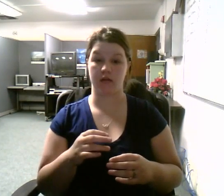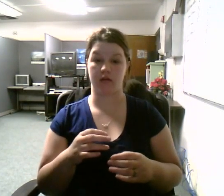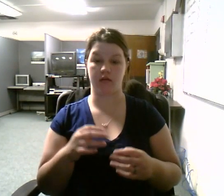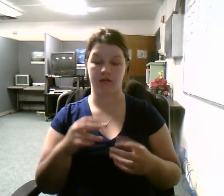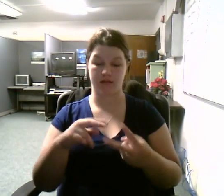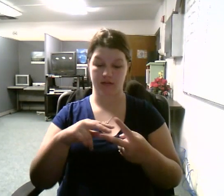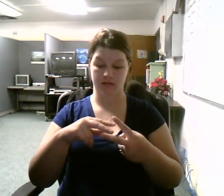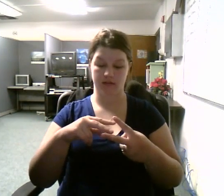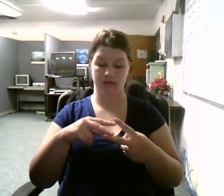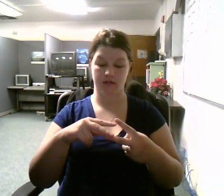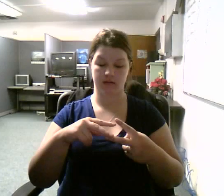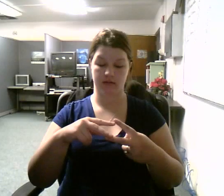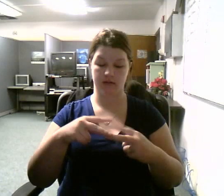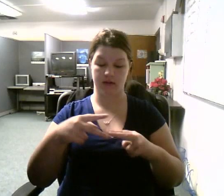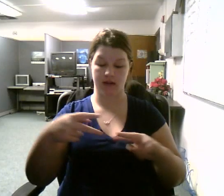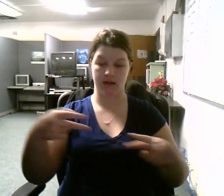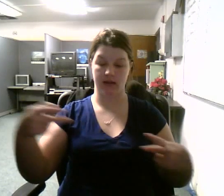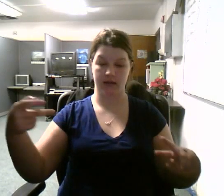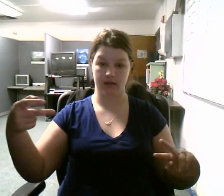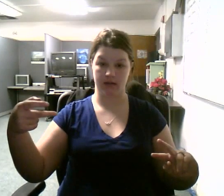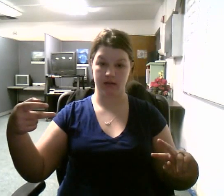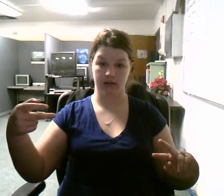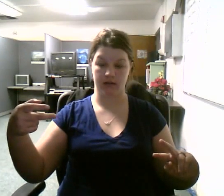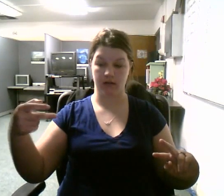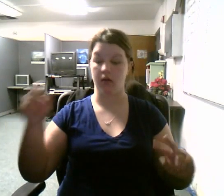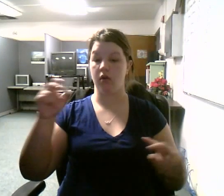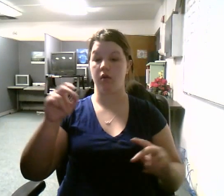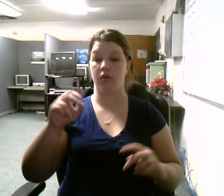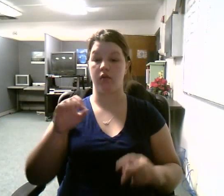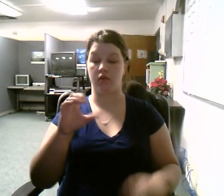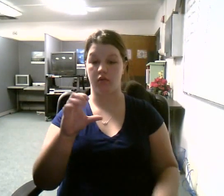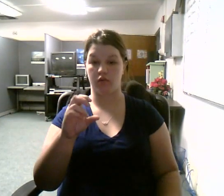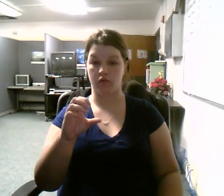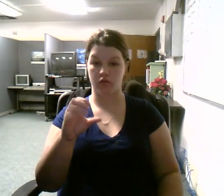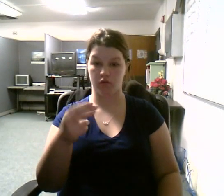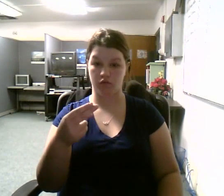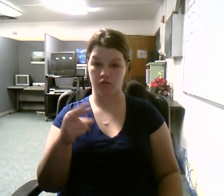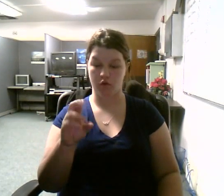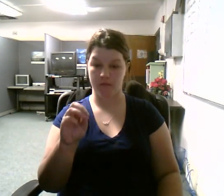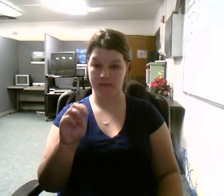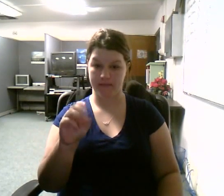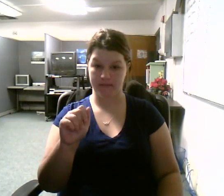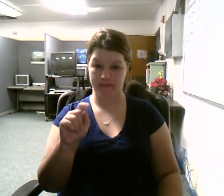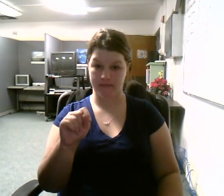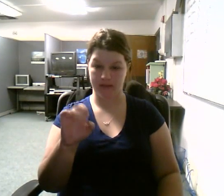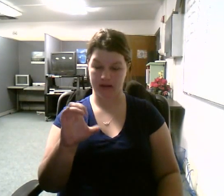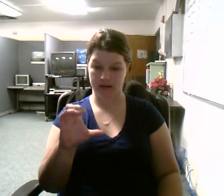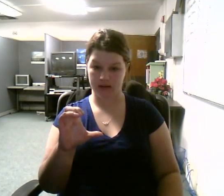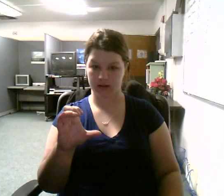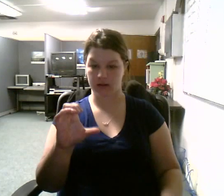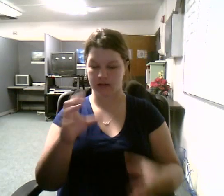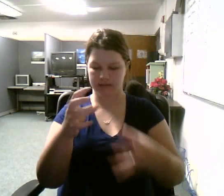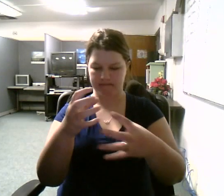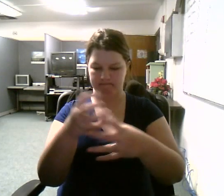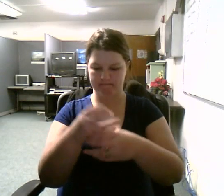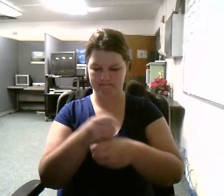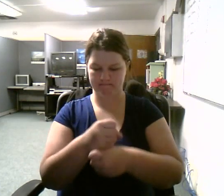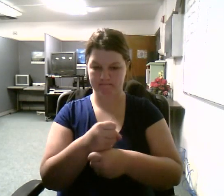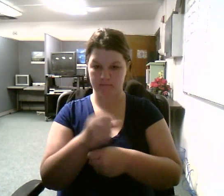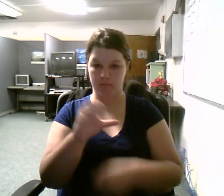DNA. The DNA, the chromatin, has now condensed into chromosomes. 2 strands of a